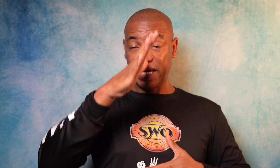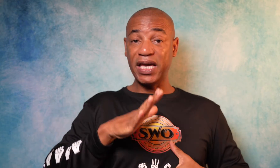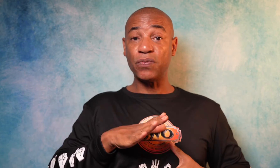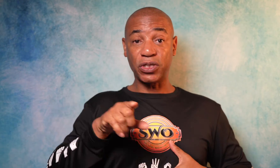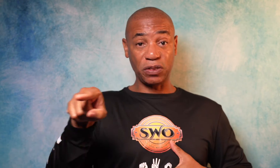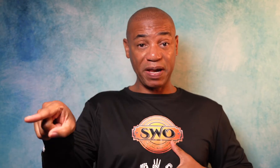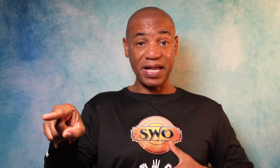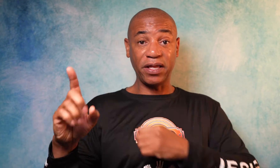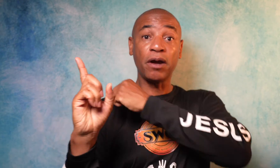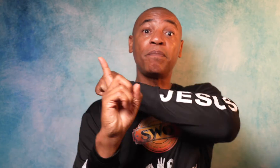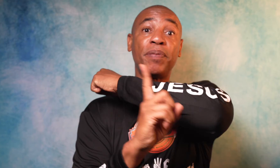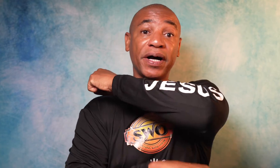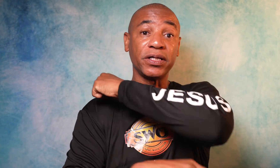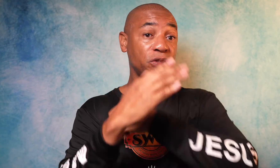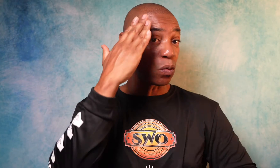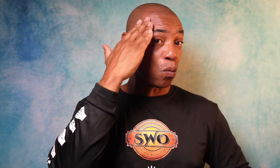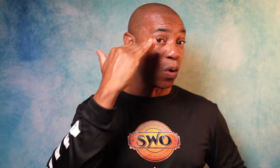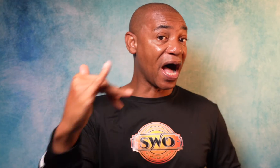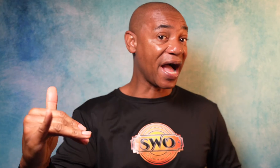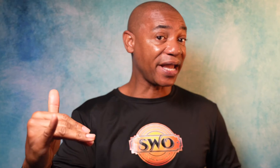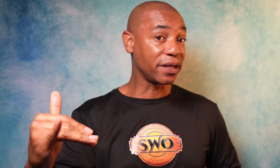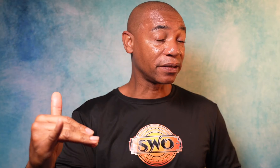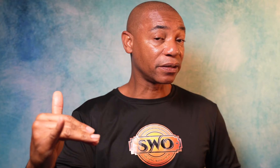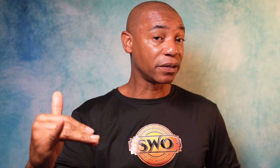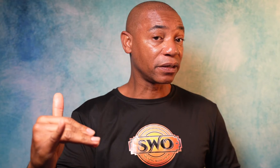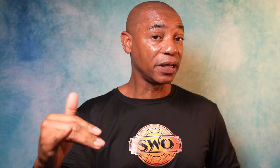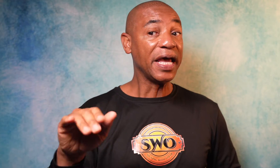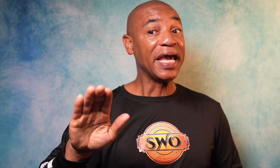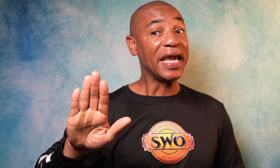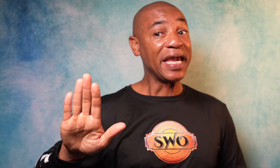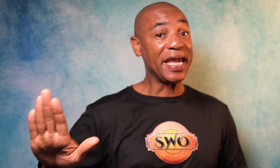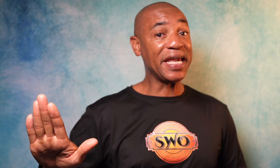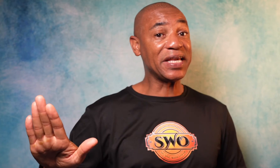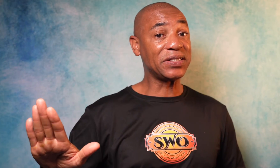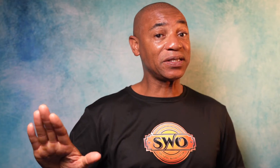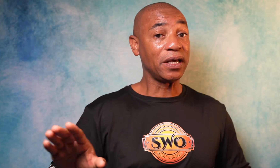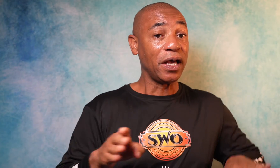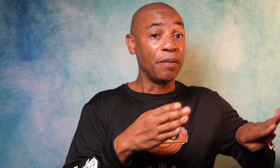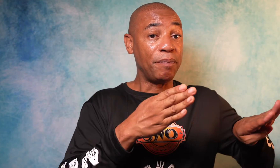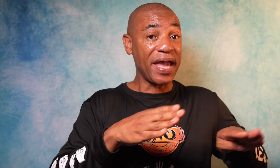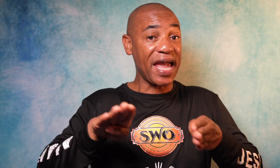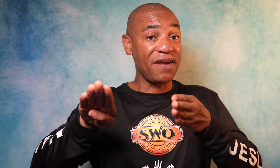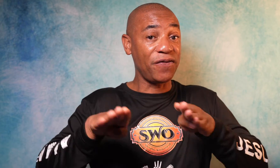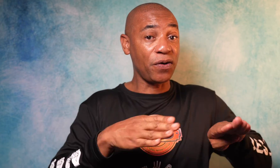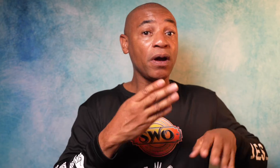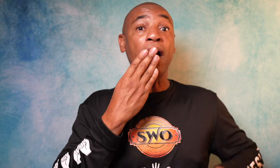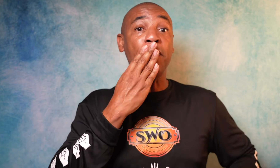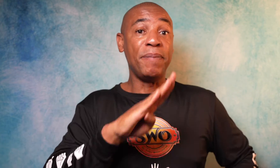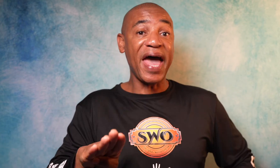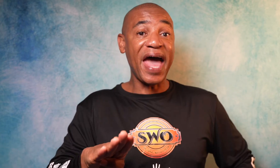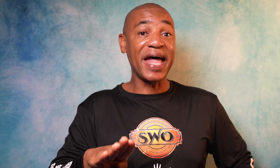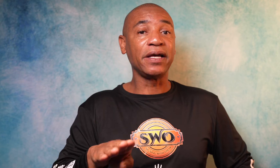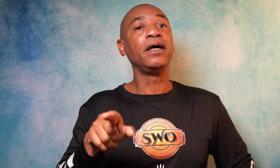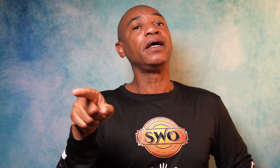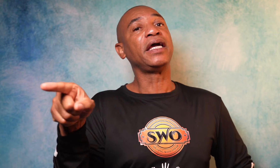He, which is man there, punished. Why? His behavior bad